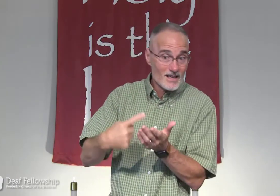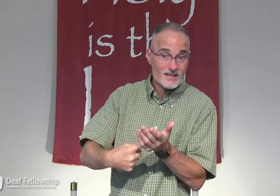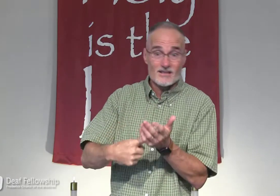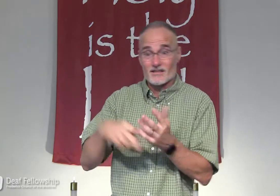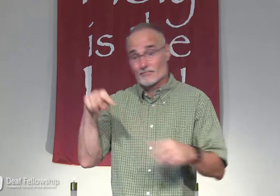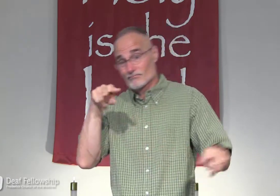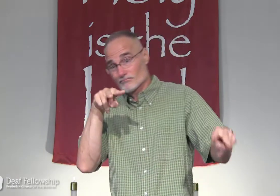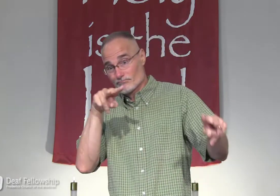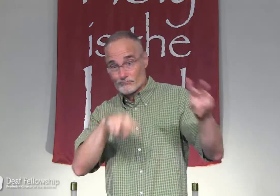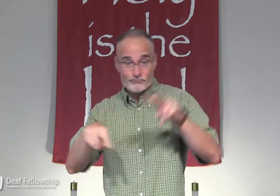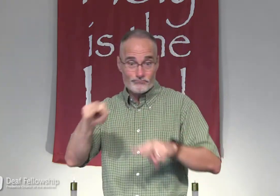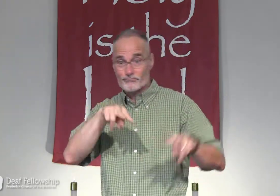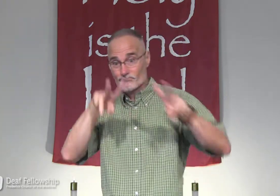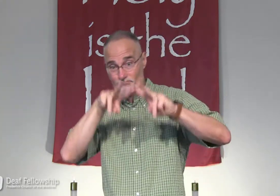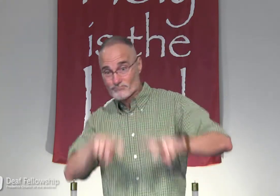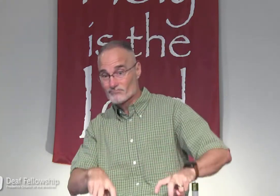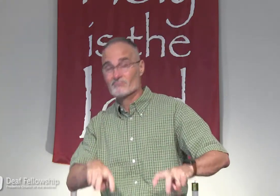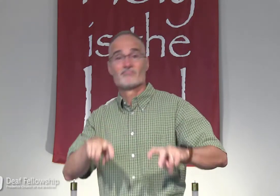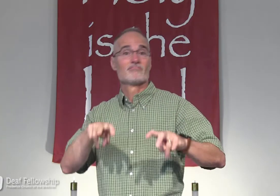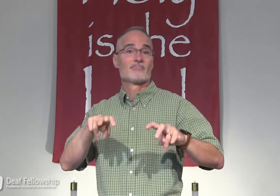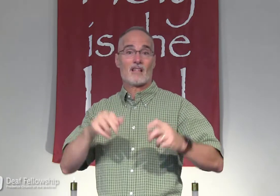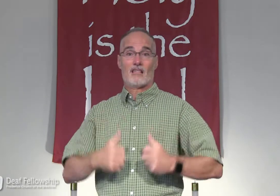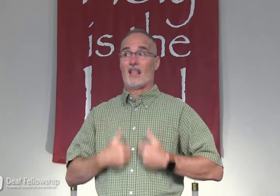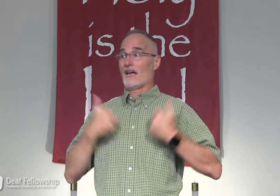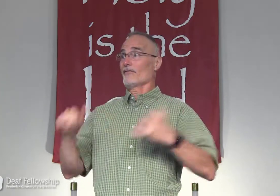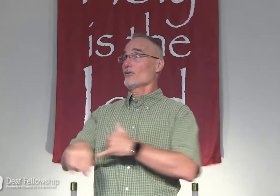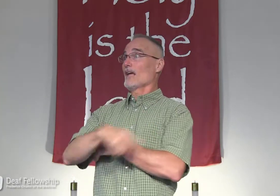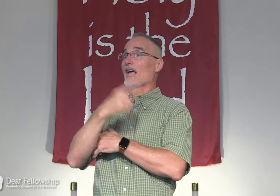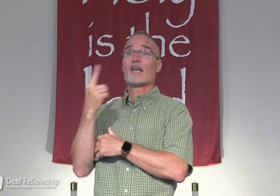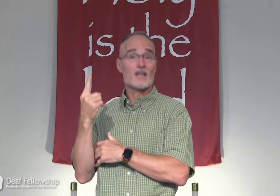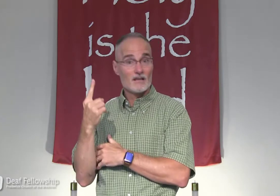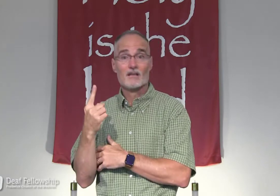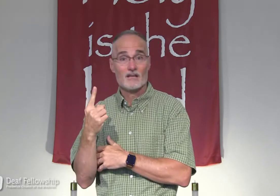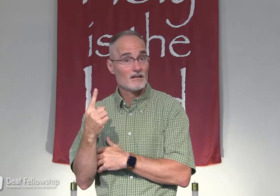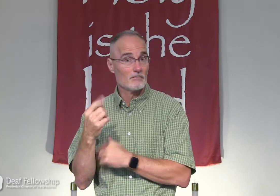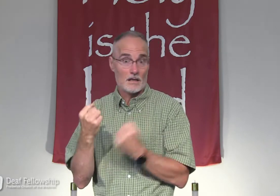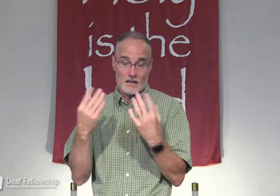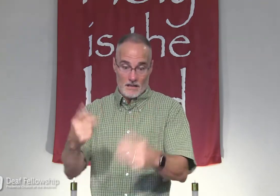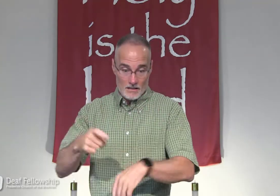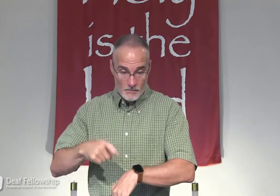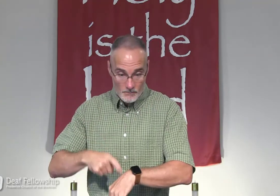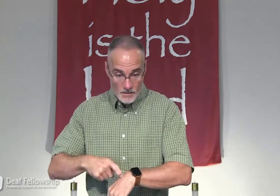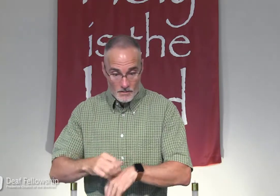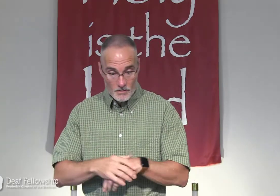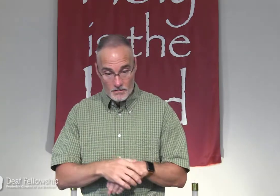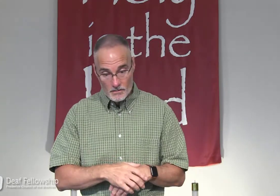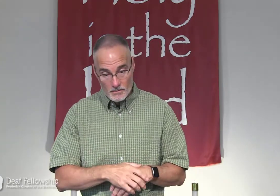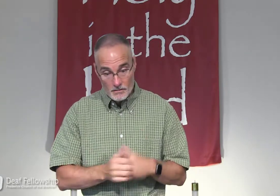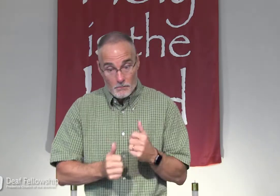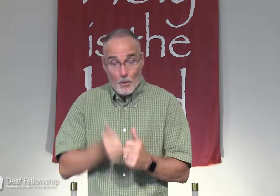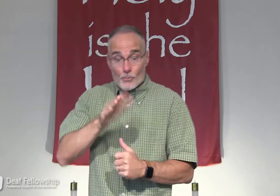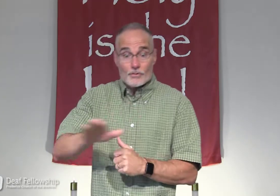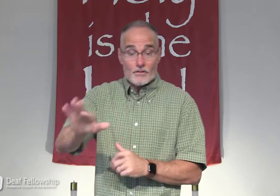is not easy. We've discussed it before. We have analyzed life today many